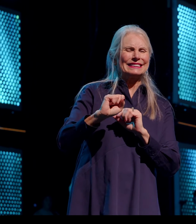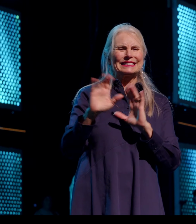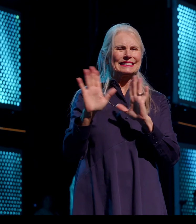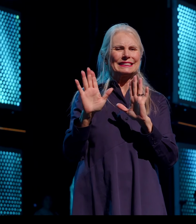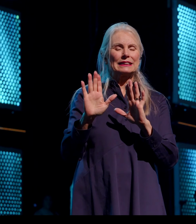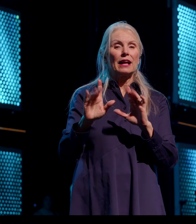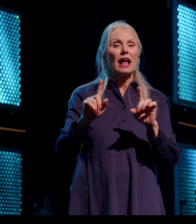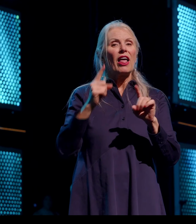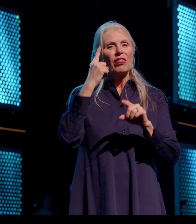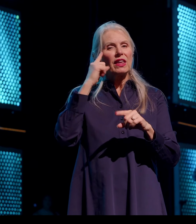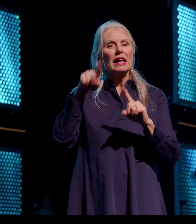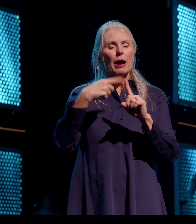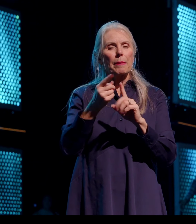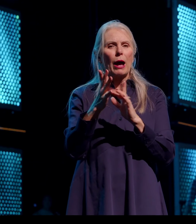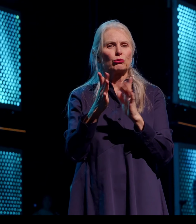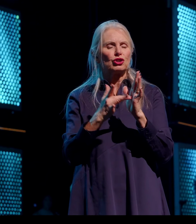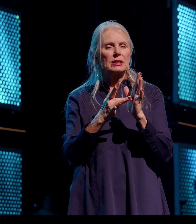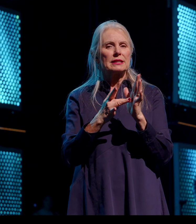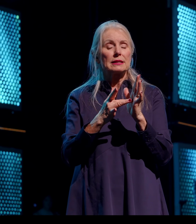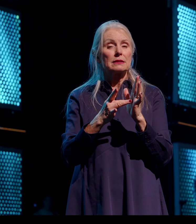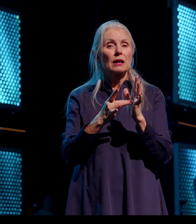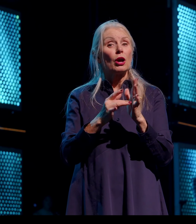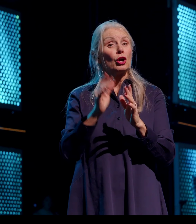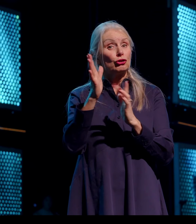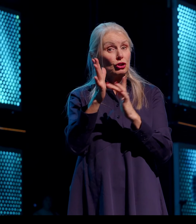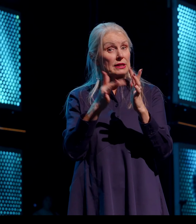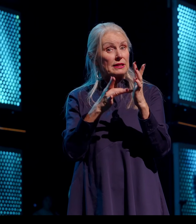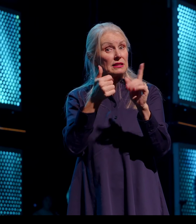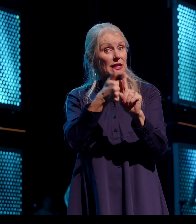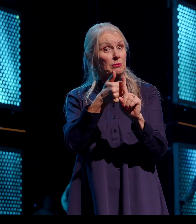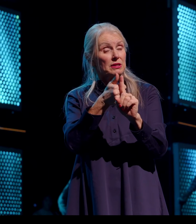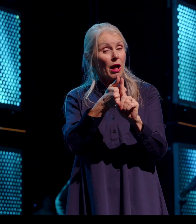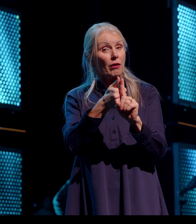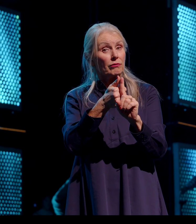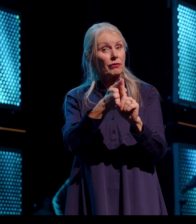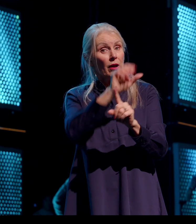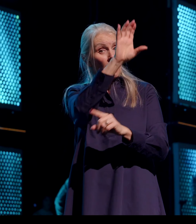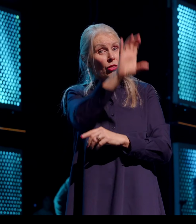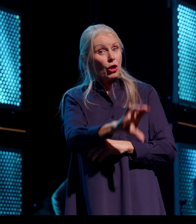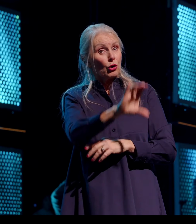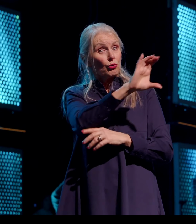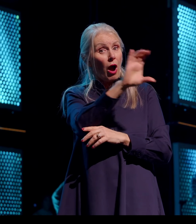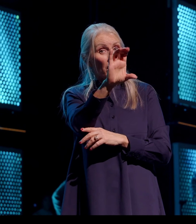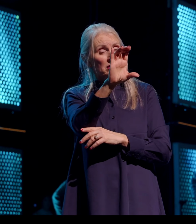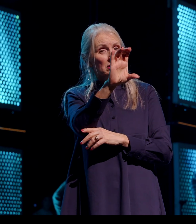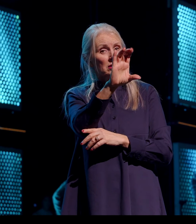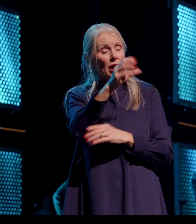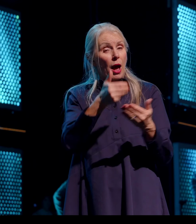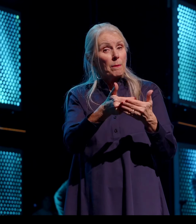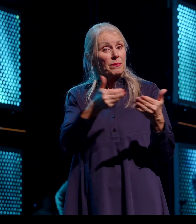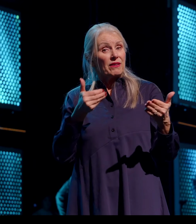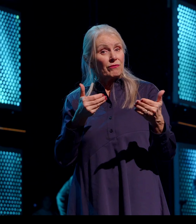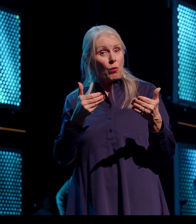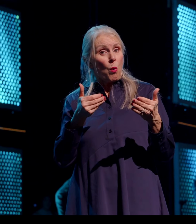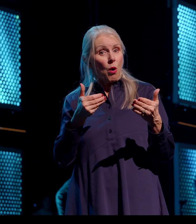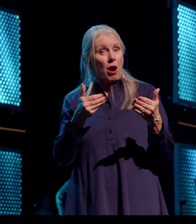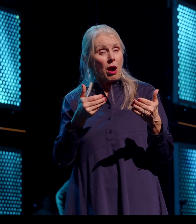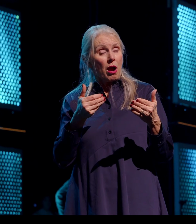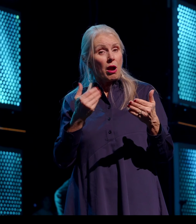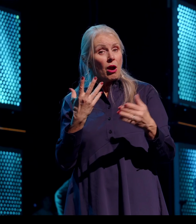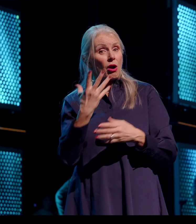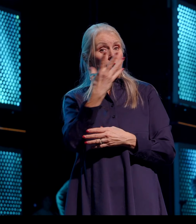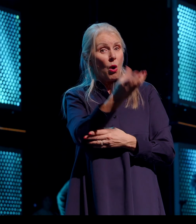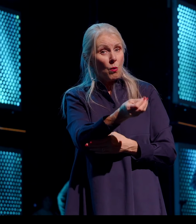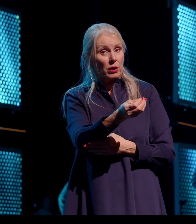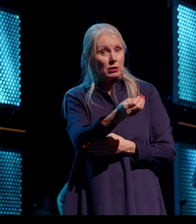you think about Jesus, I wouldn't say Jesus resisted the cross, but you could tell he suffered eternally before walking down that road on the